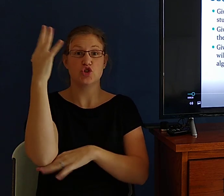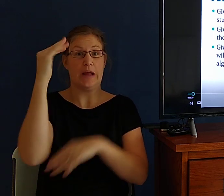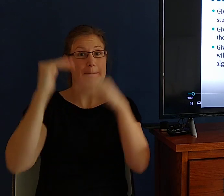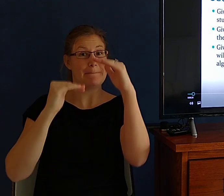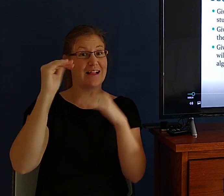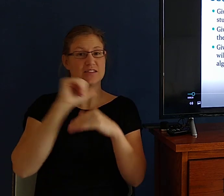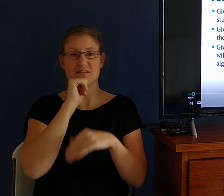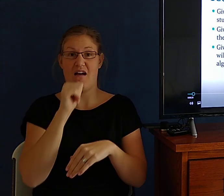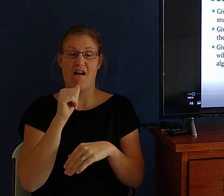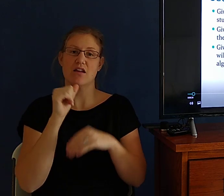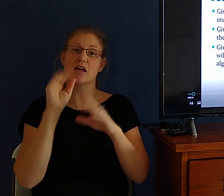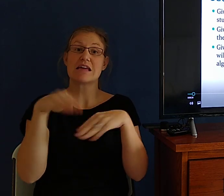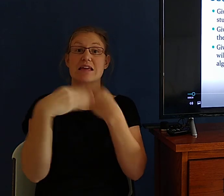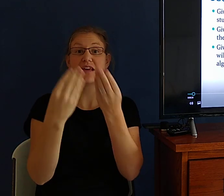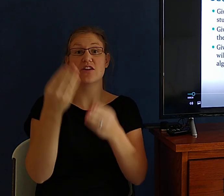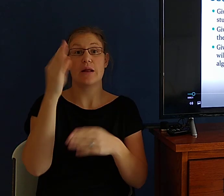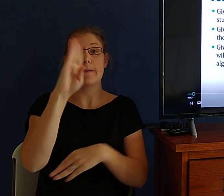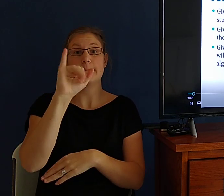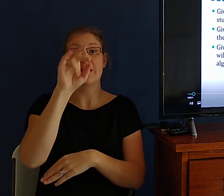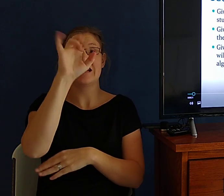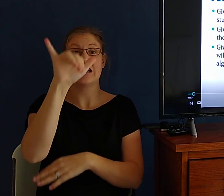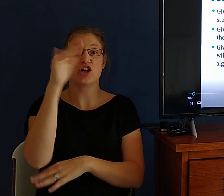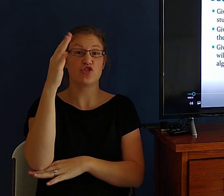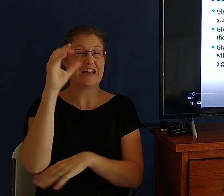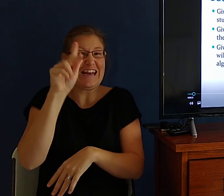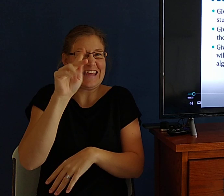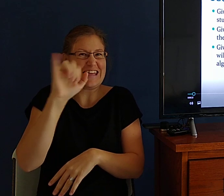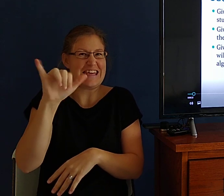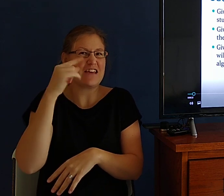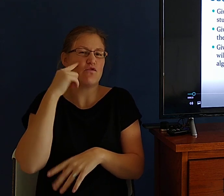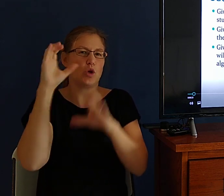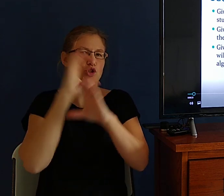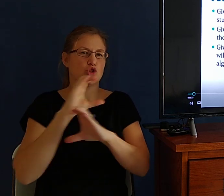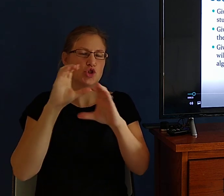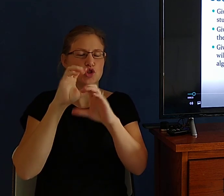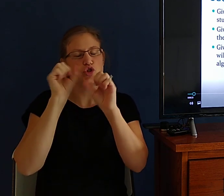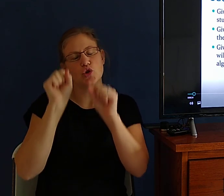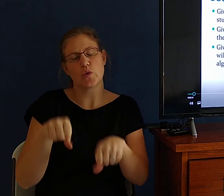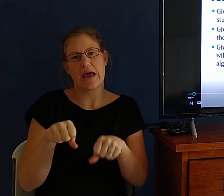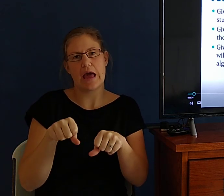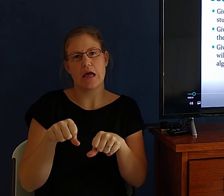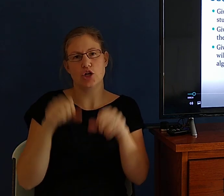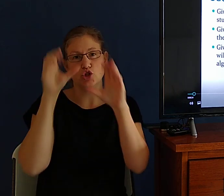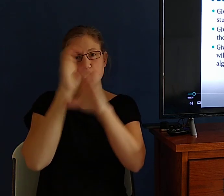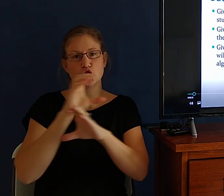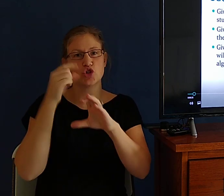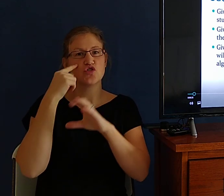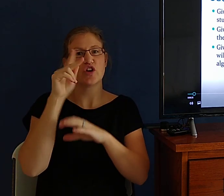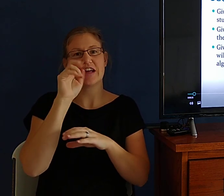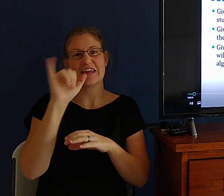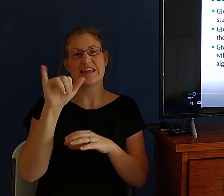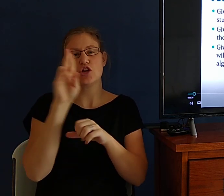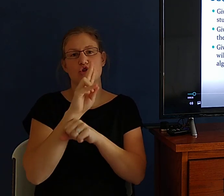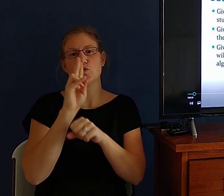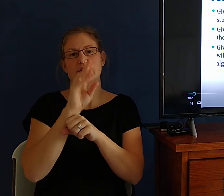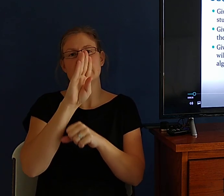Given a binary tree and a key for a search, you will be able to search for the key using binary